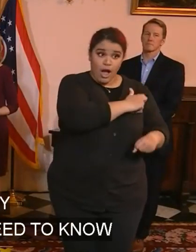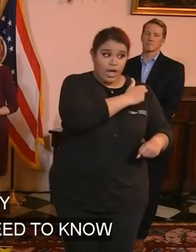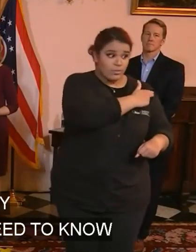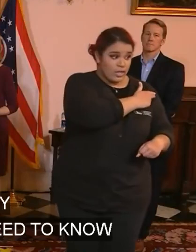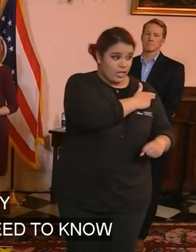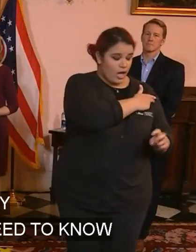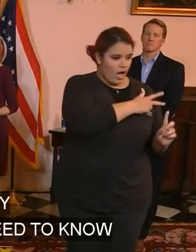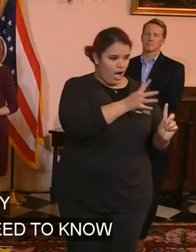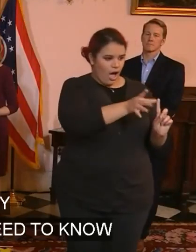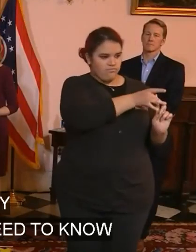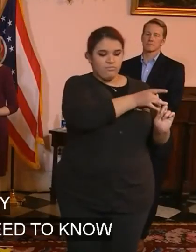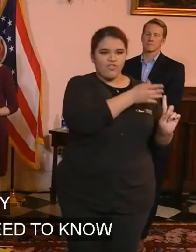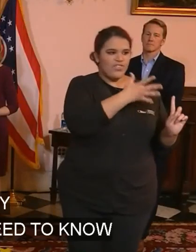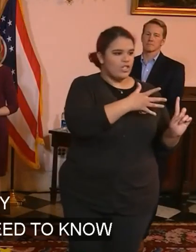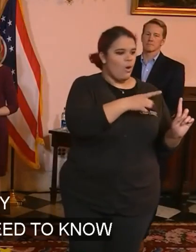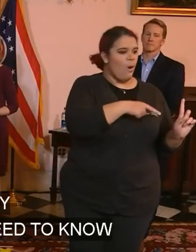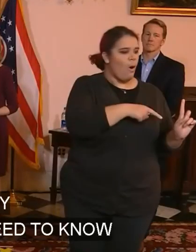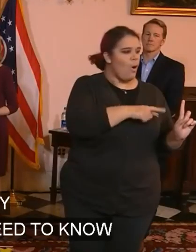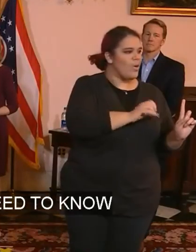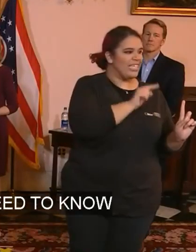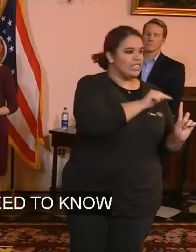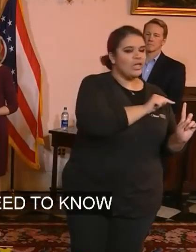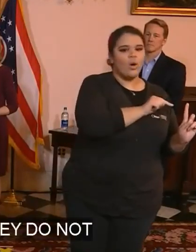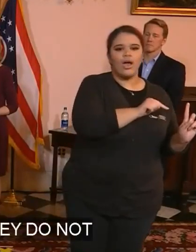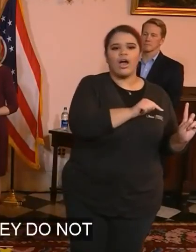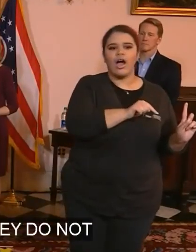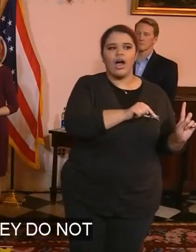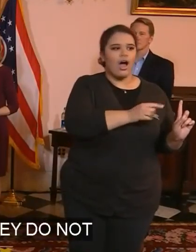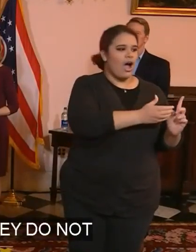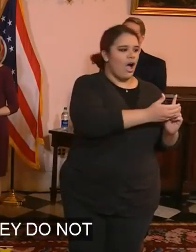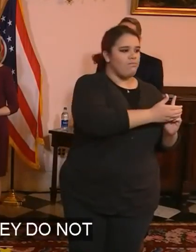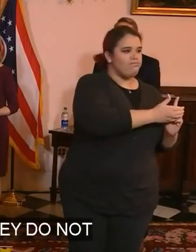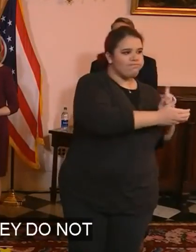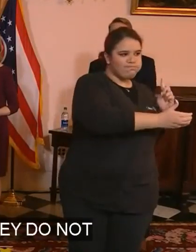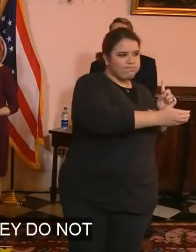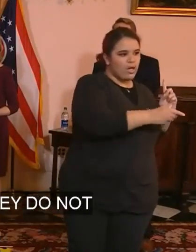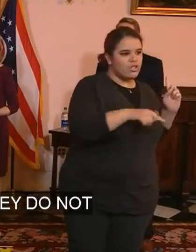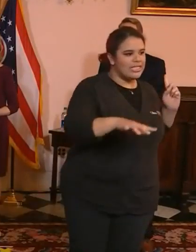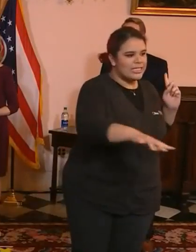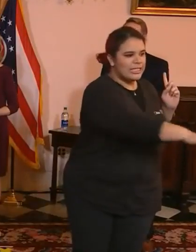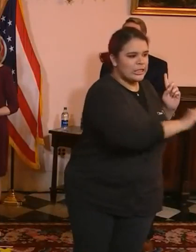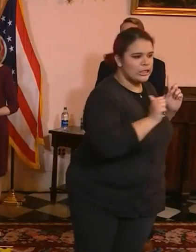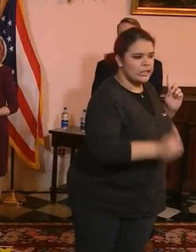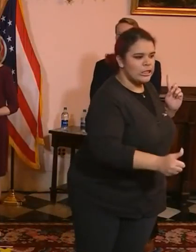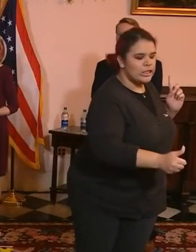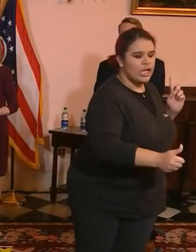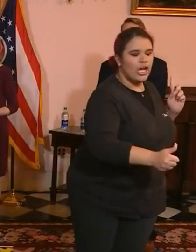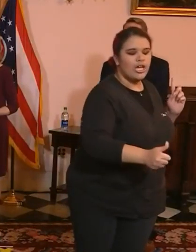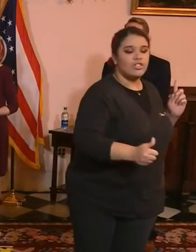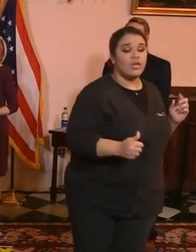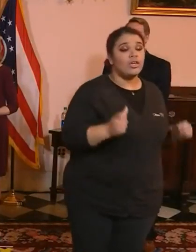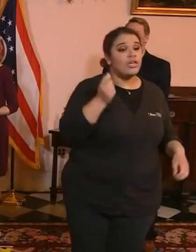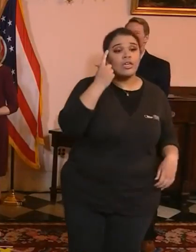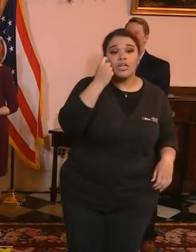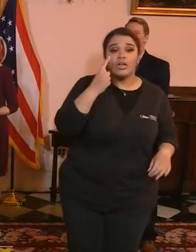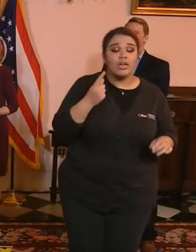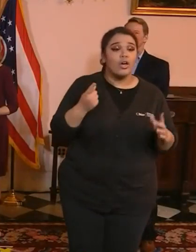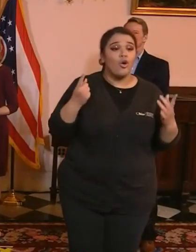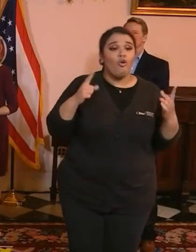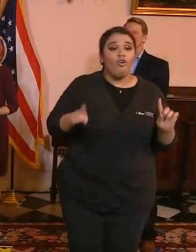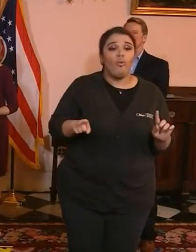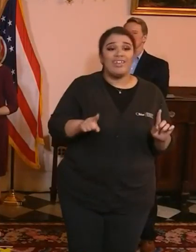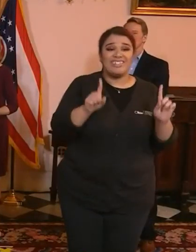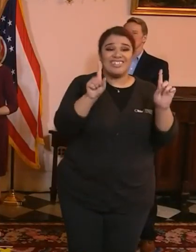work. But for the rest of us, once I have symptoms, whether I test positive or negative, it's not going to change what a healthy